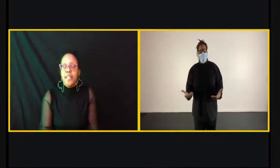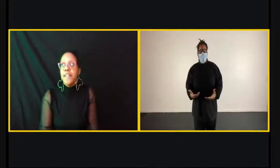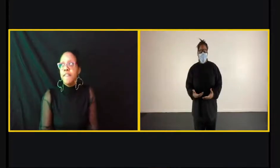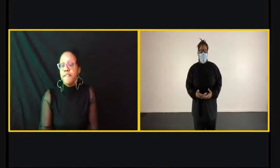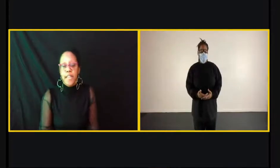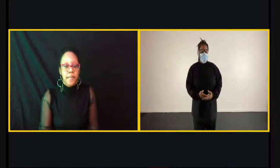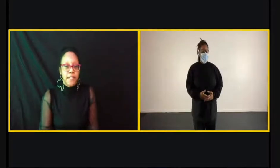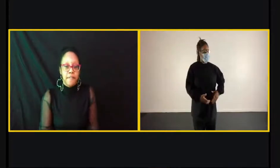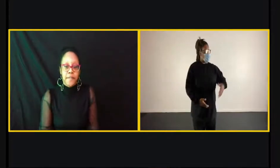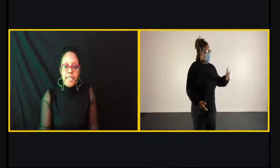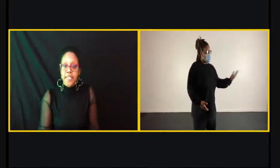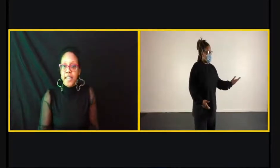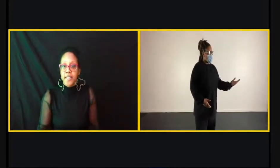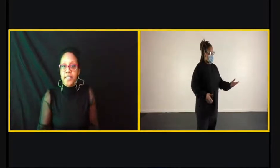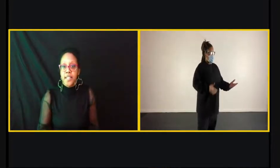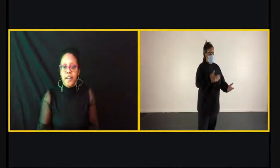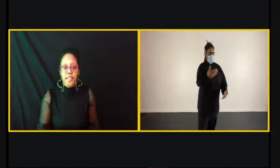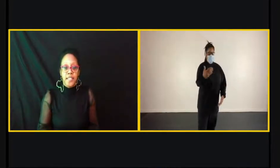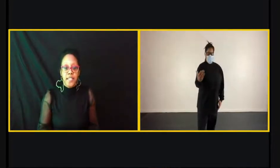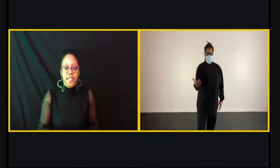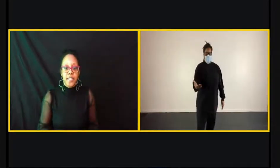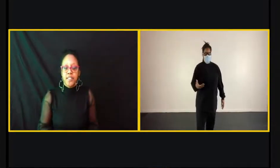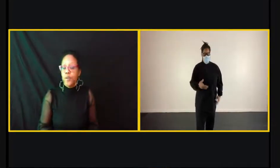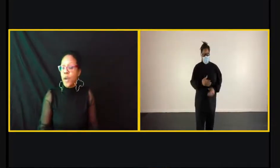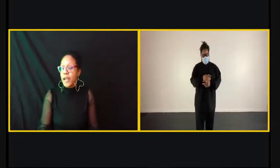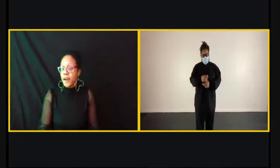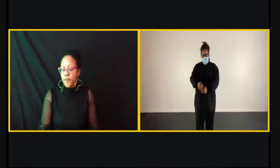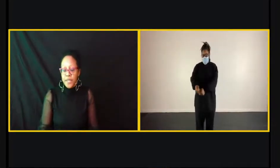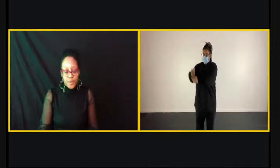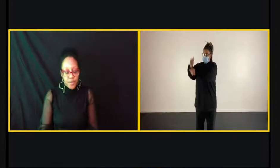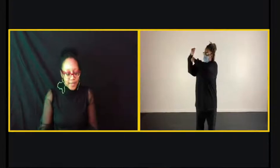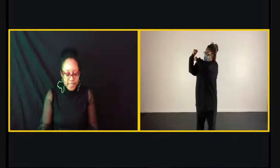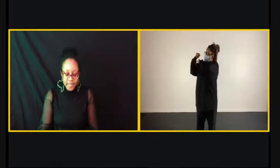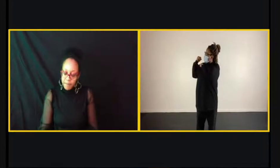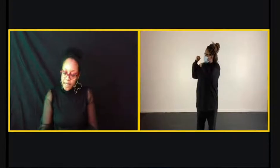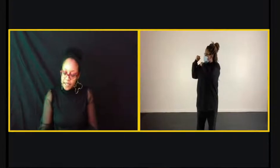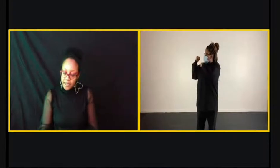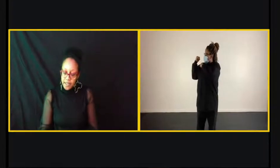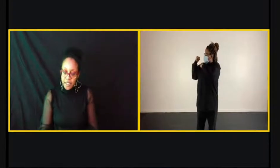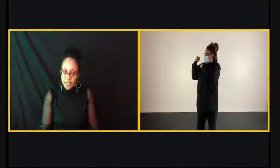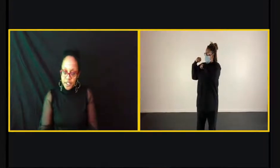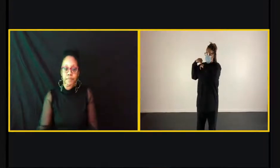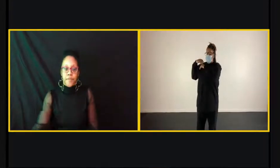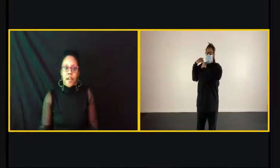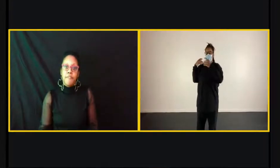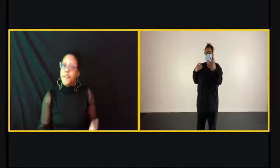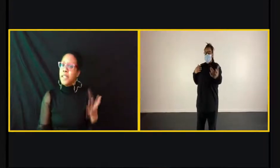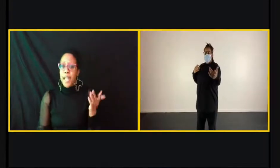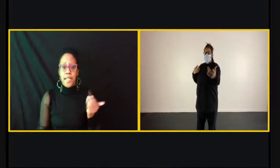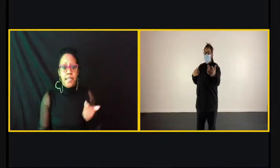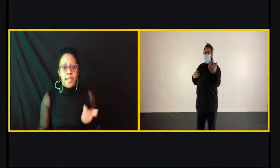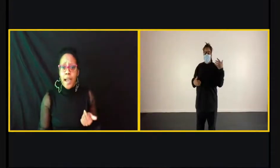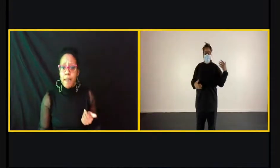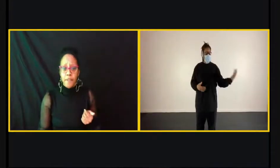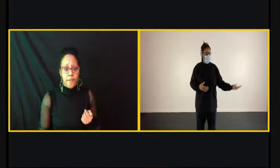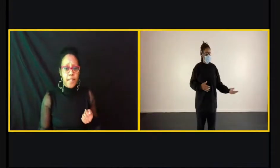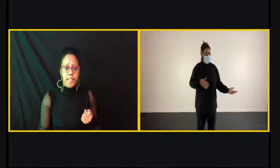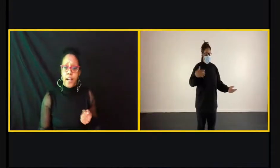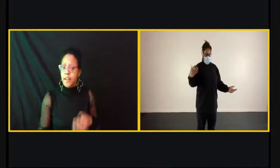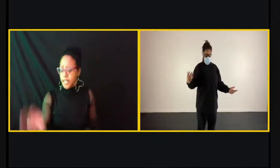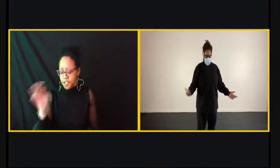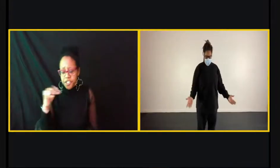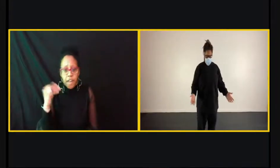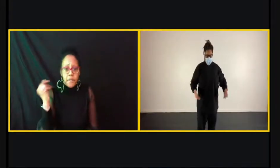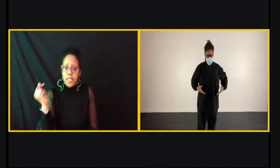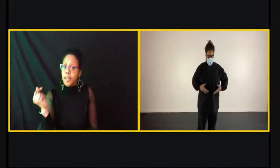hurt, leaving family, friends, and concerned citizens to write obituaries and make decisions. For the last time before the